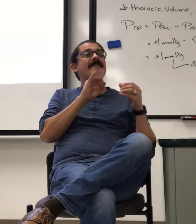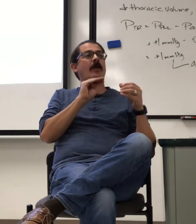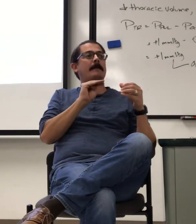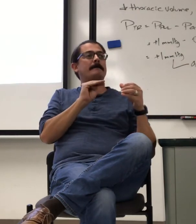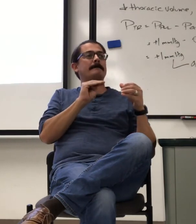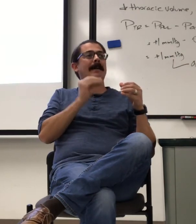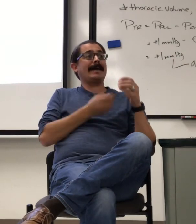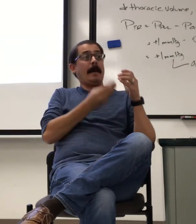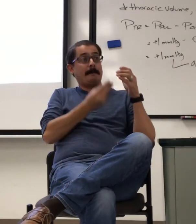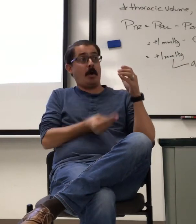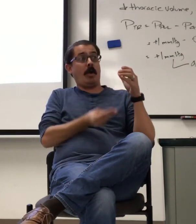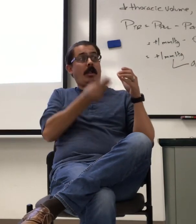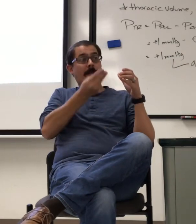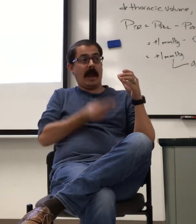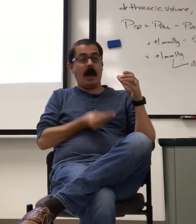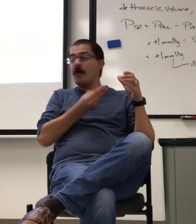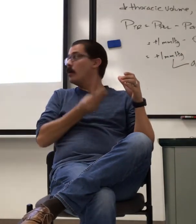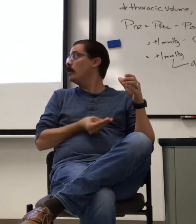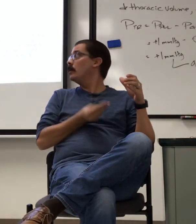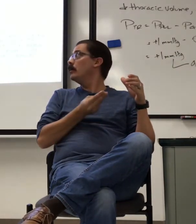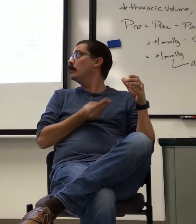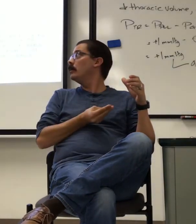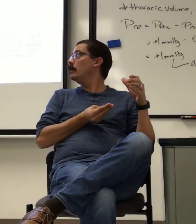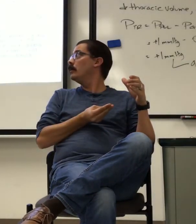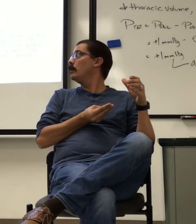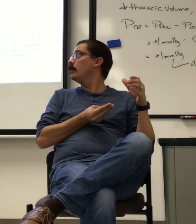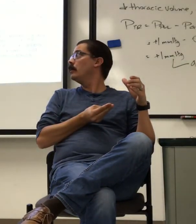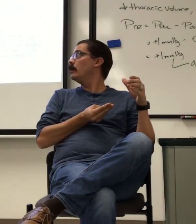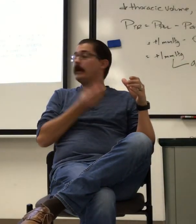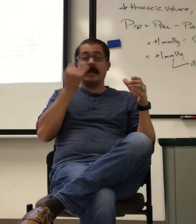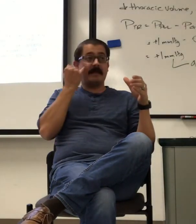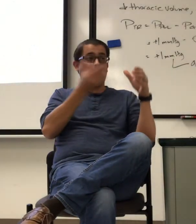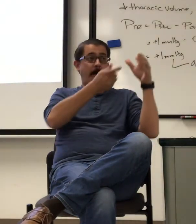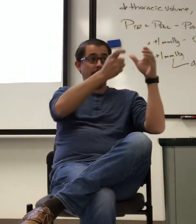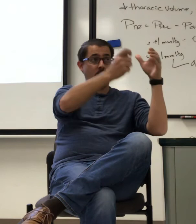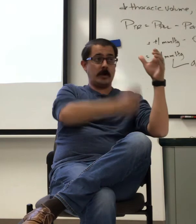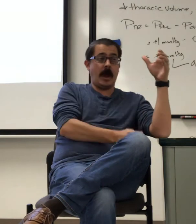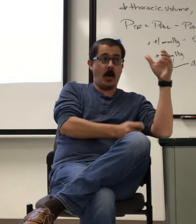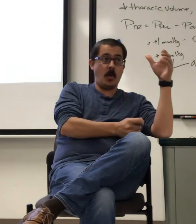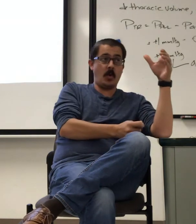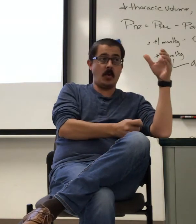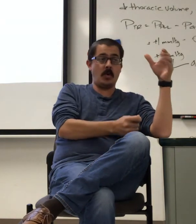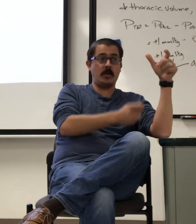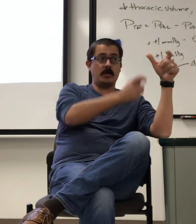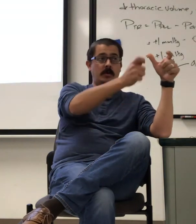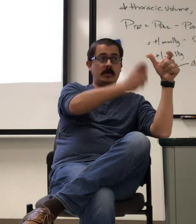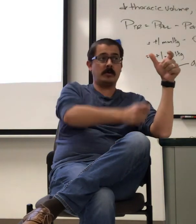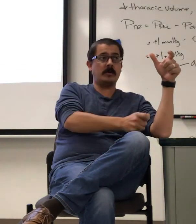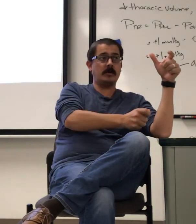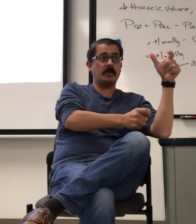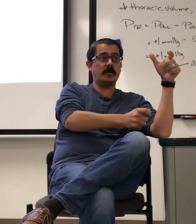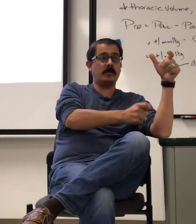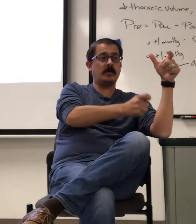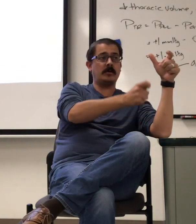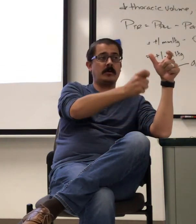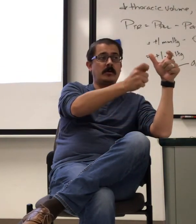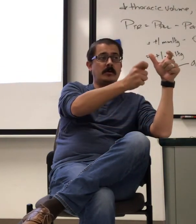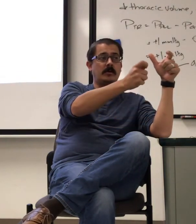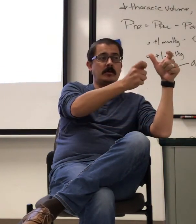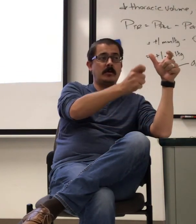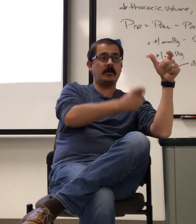can pull up and down on it. If I pull down, what does that do to the thoracic volume?